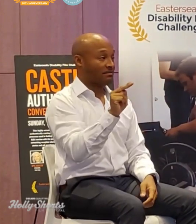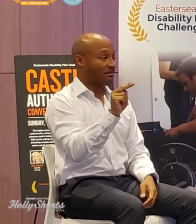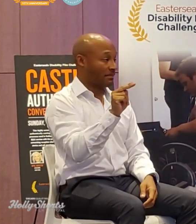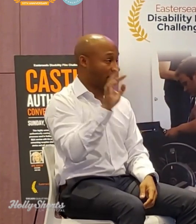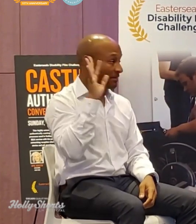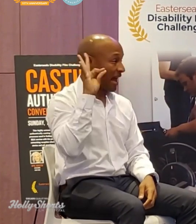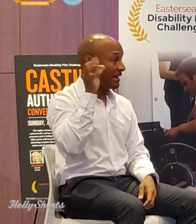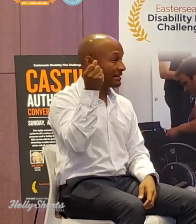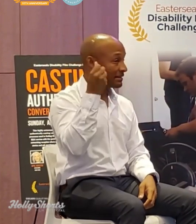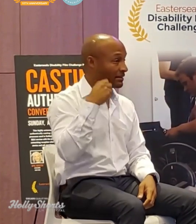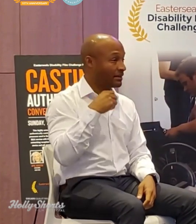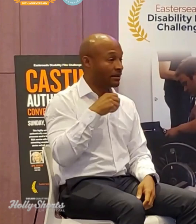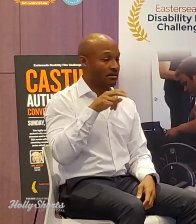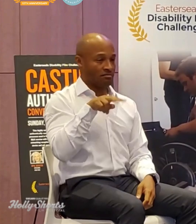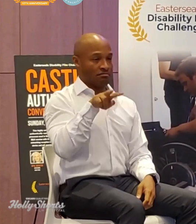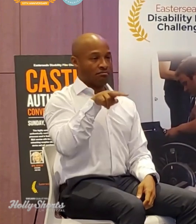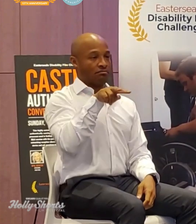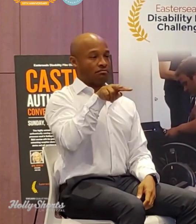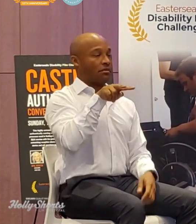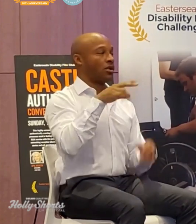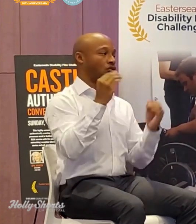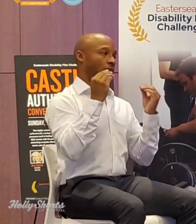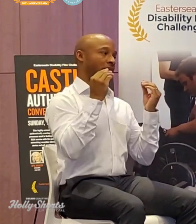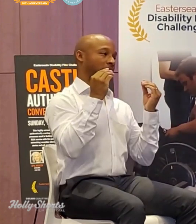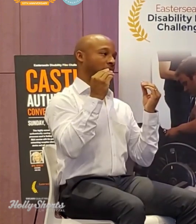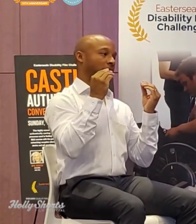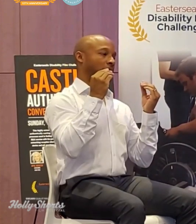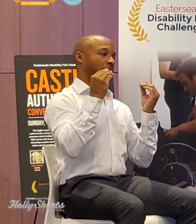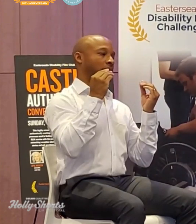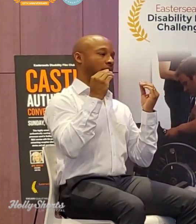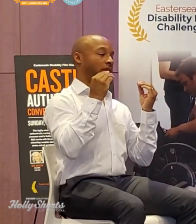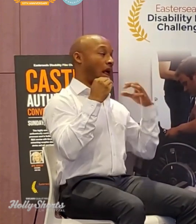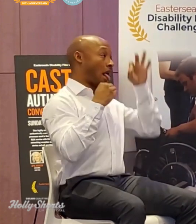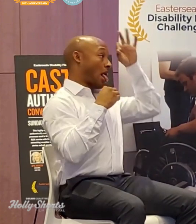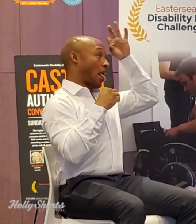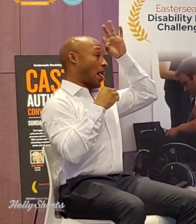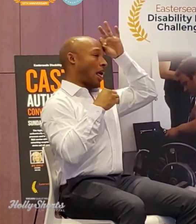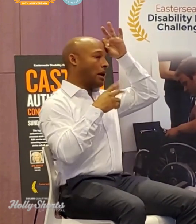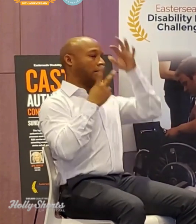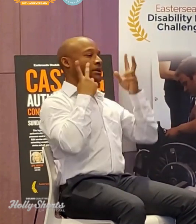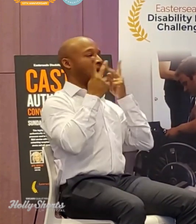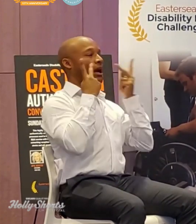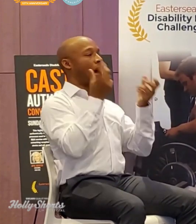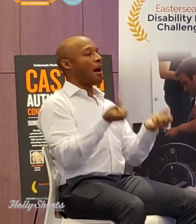attention, you know, how many obstacles the world unfairly puts in front of certain people.